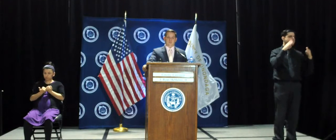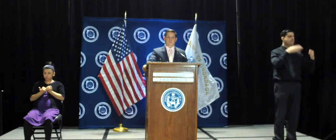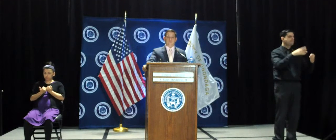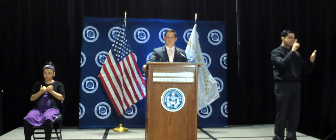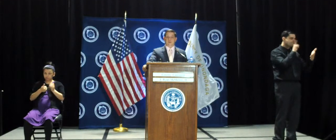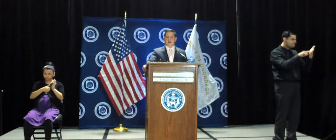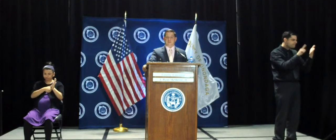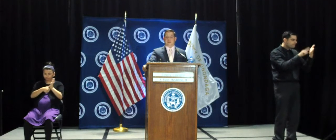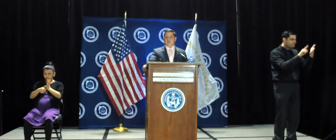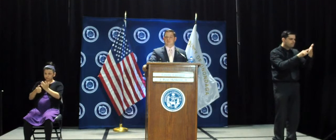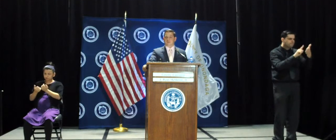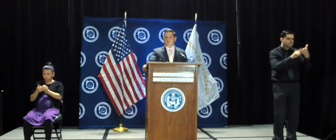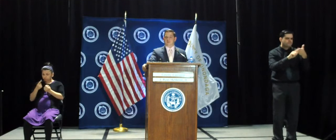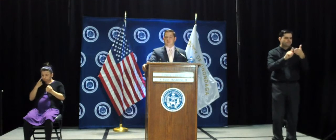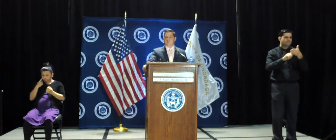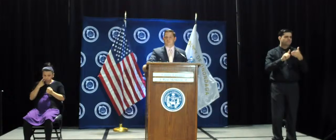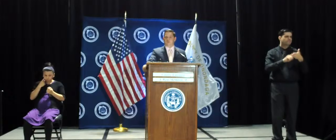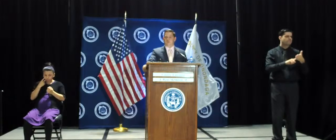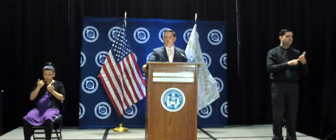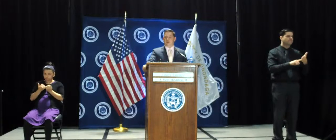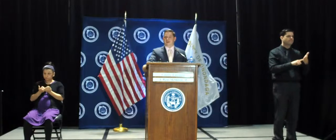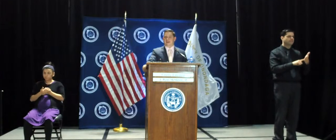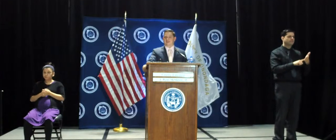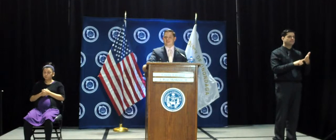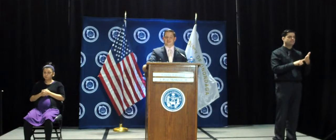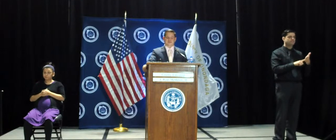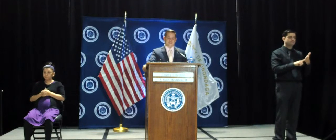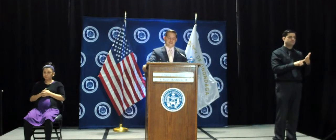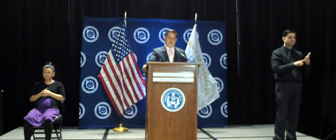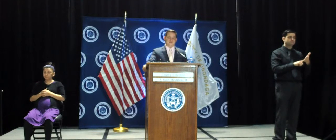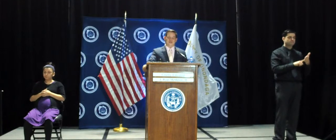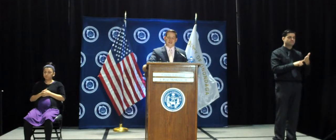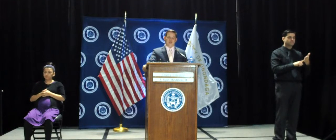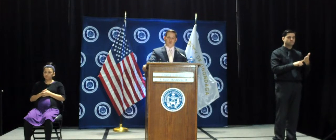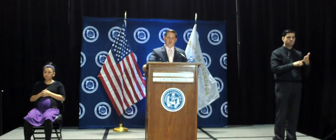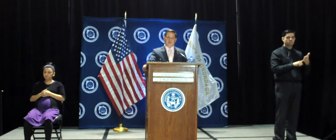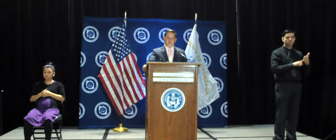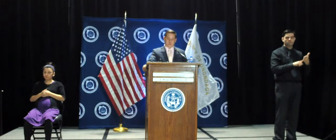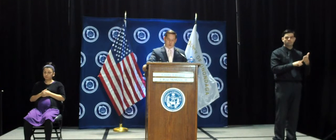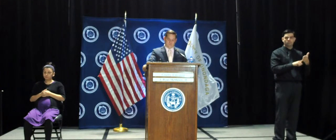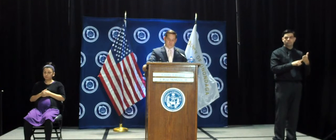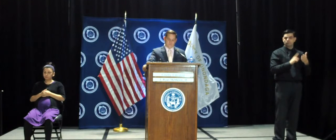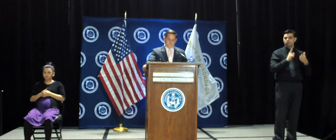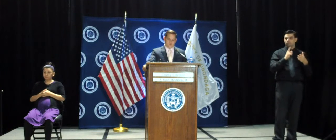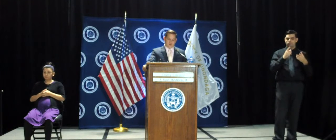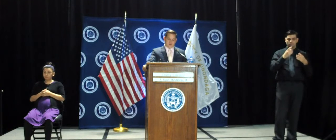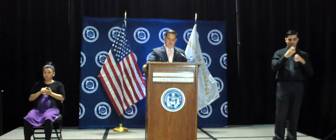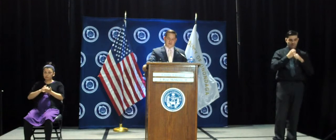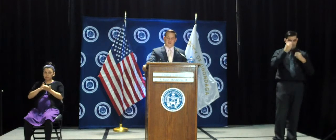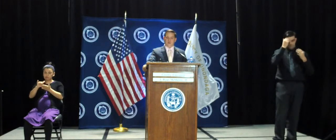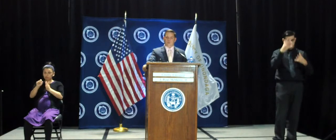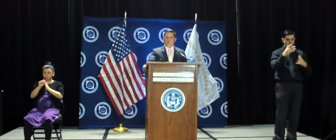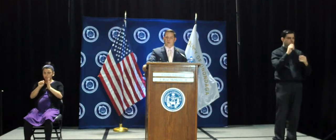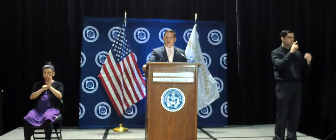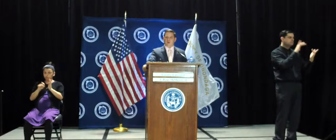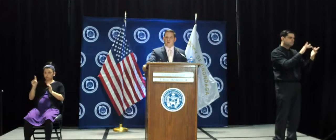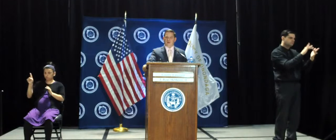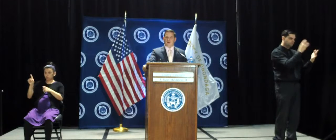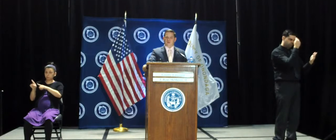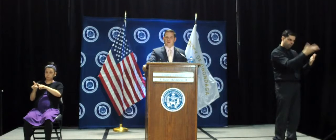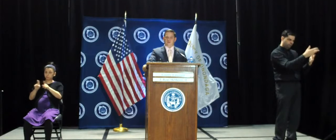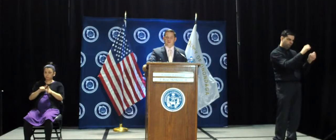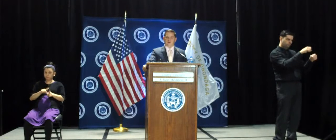the contacts of the people who had contacts. The state's doing at this point. It's getting a little bit